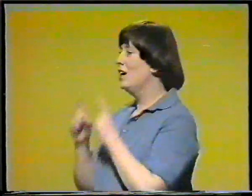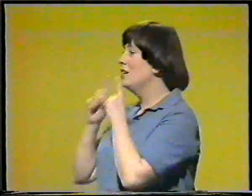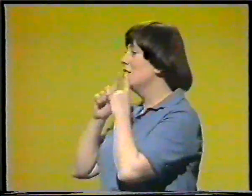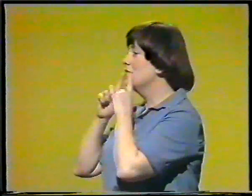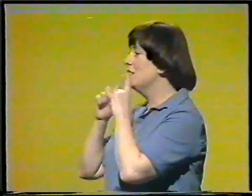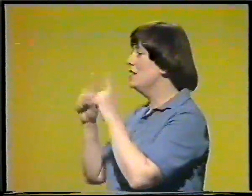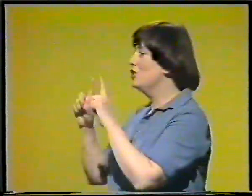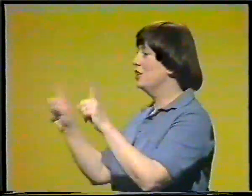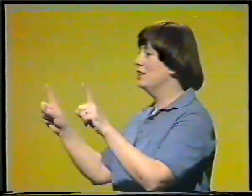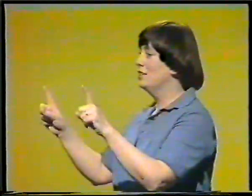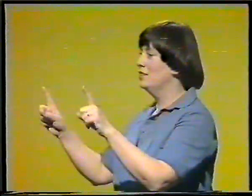teacher,